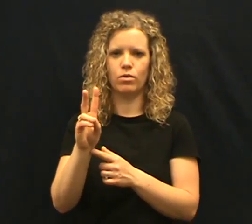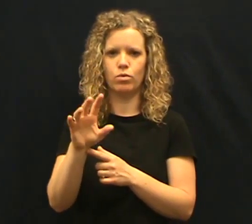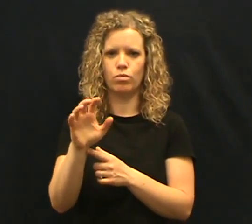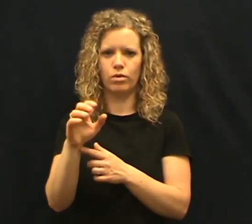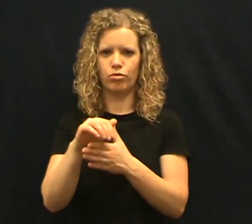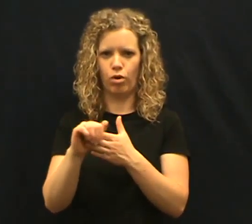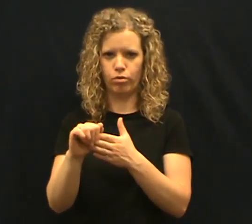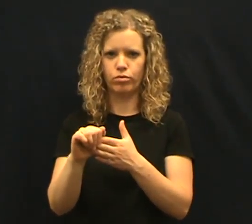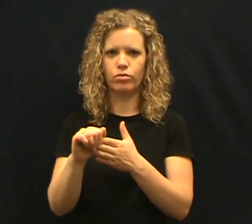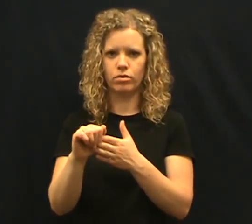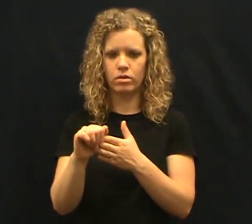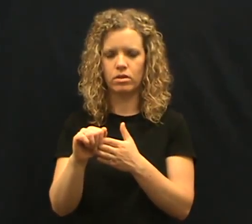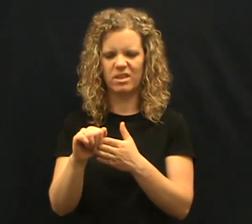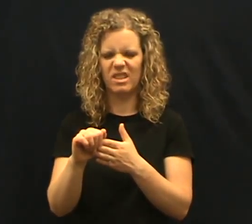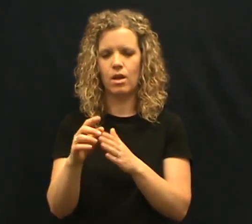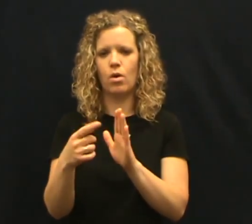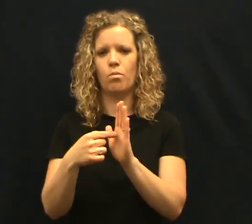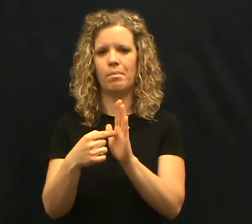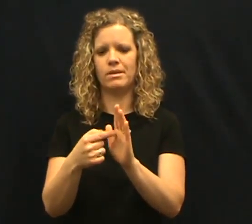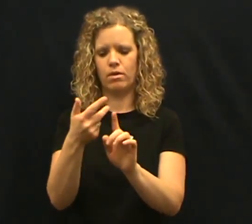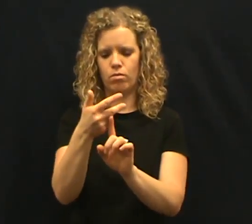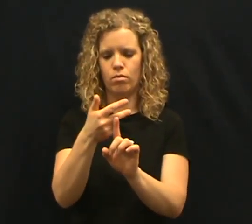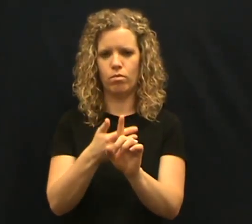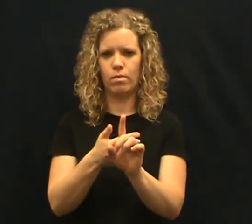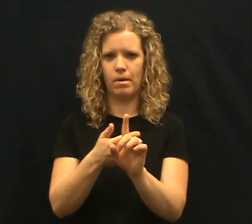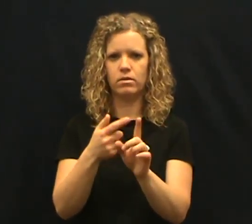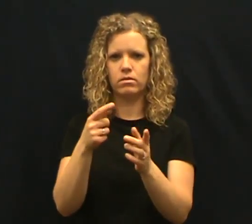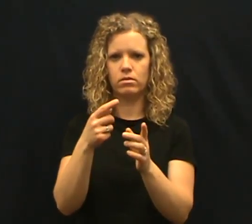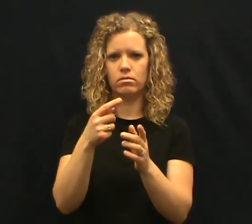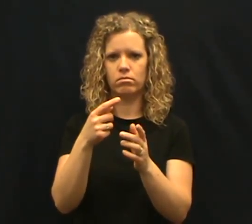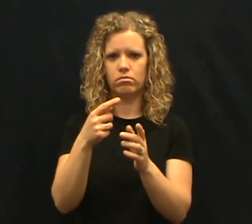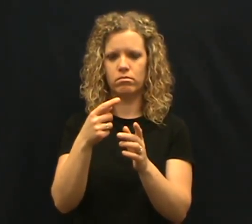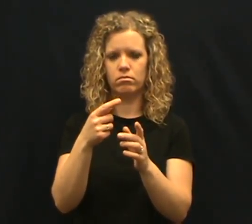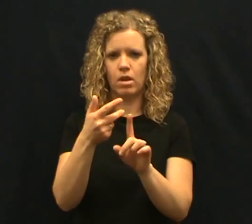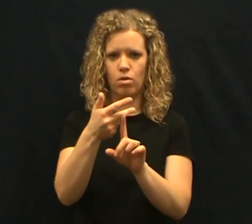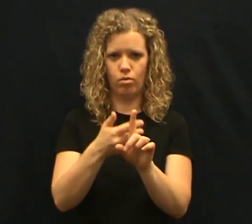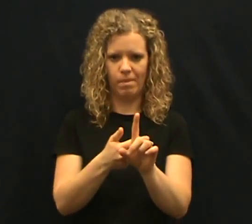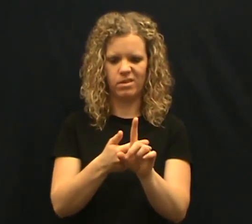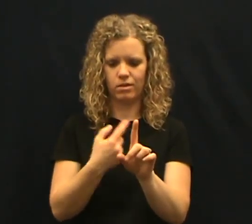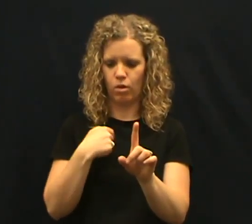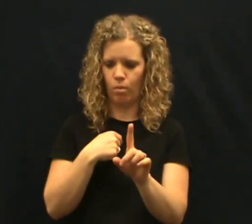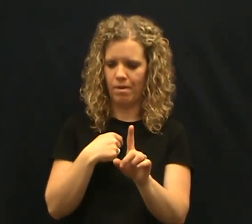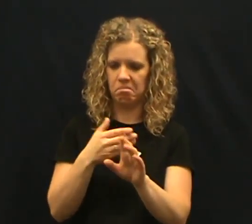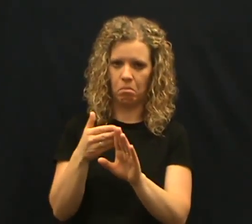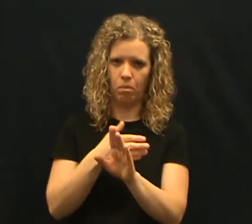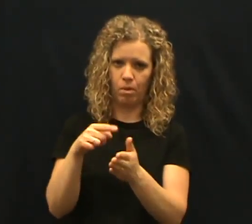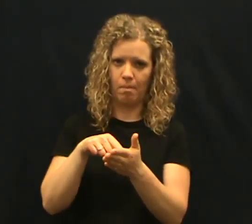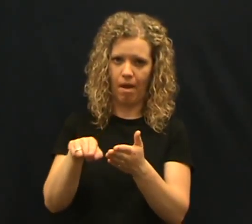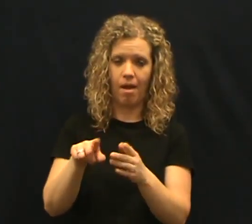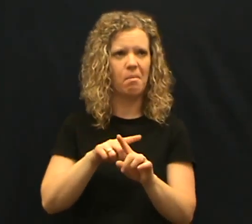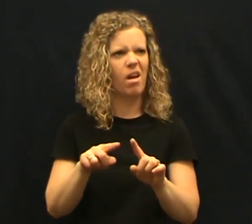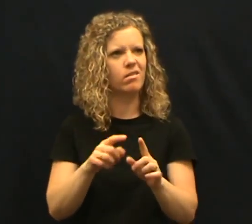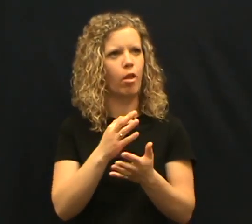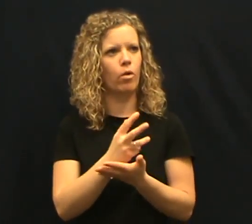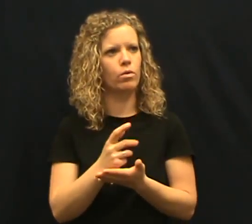that represented 3 months rent that we had prepaid, but now we have used up one of those, so we have to record an adjustment